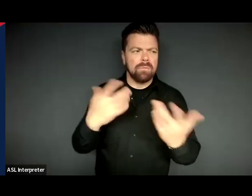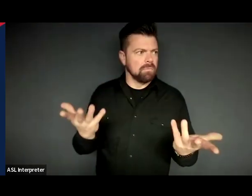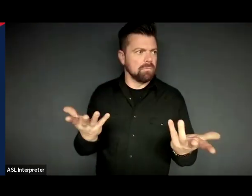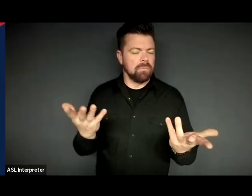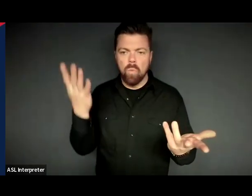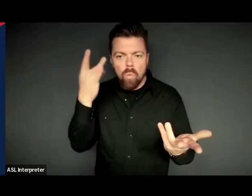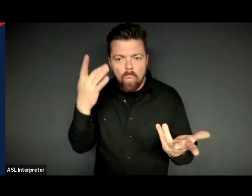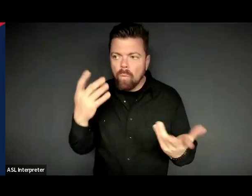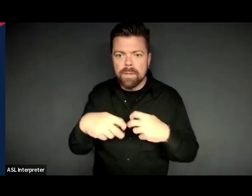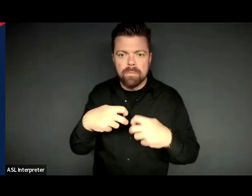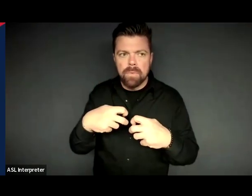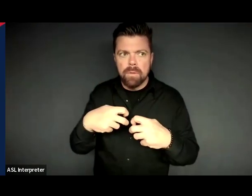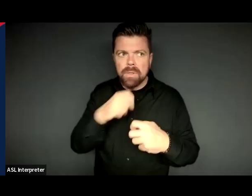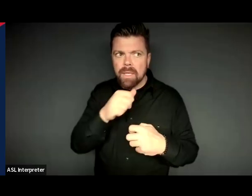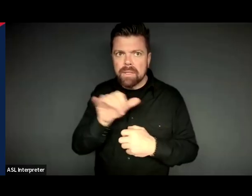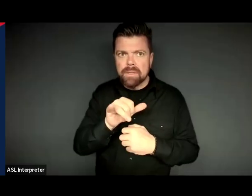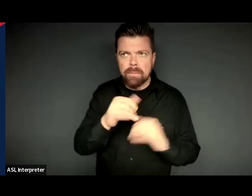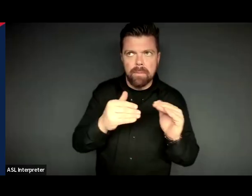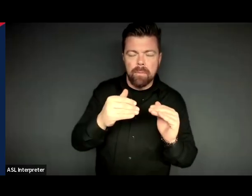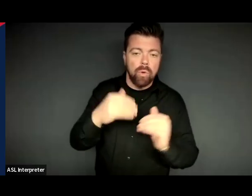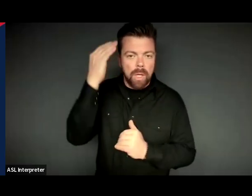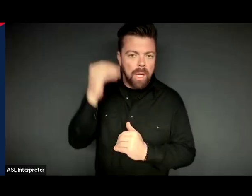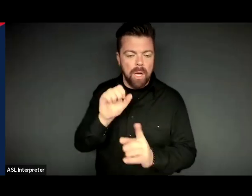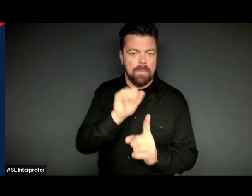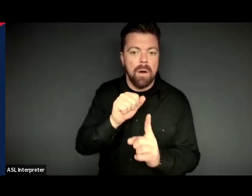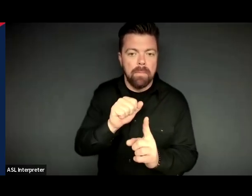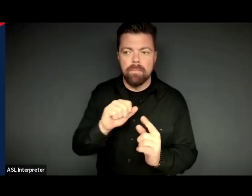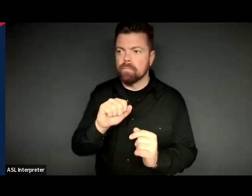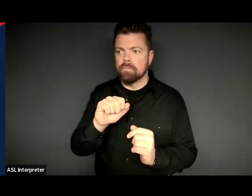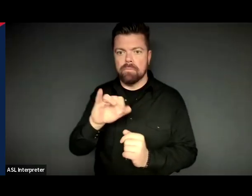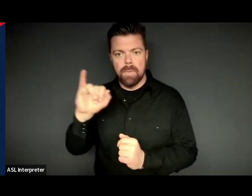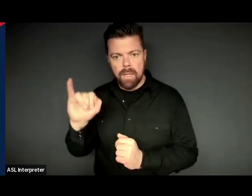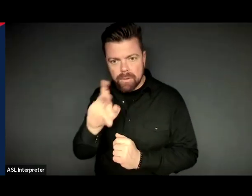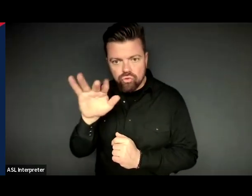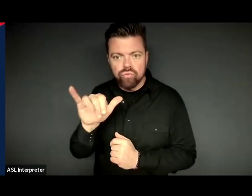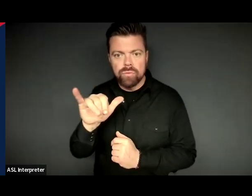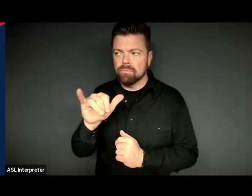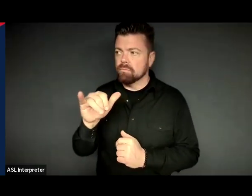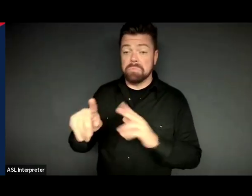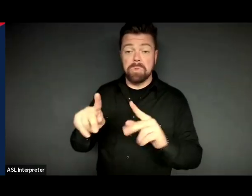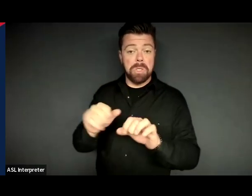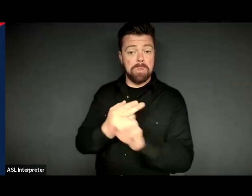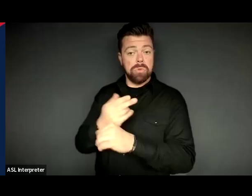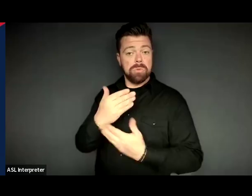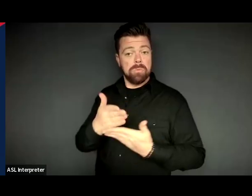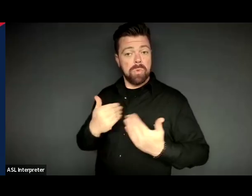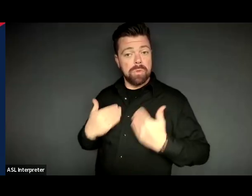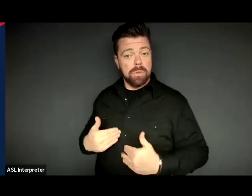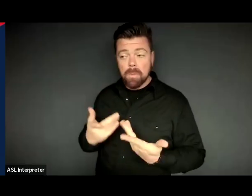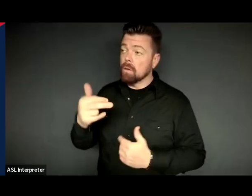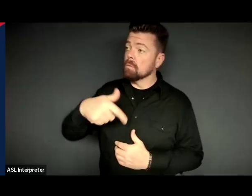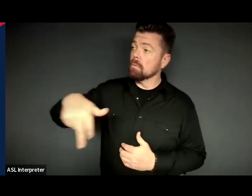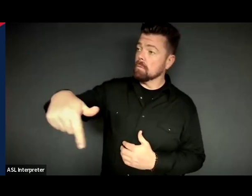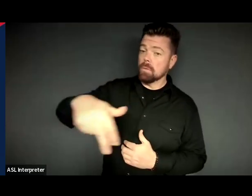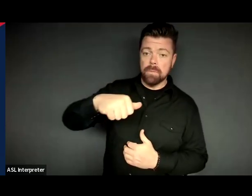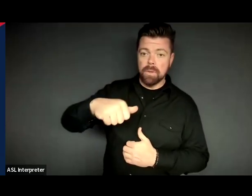big problem with head injury? Because people can still usually use parts of their body. They might still be walking around.